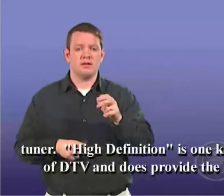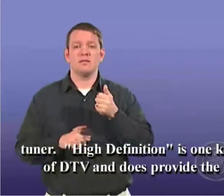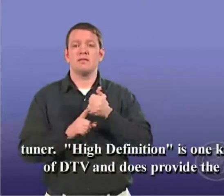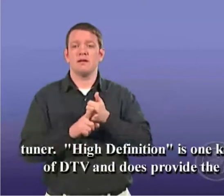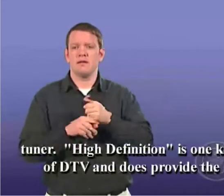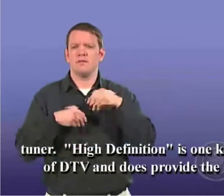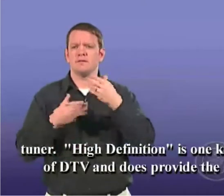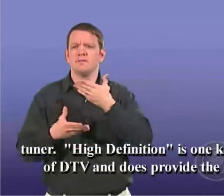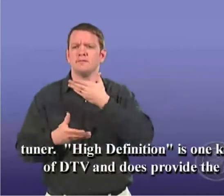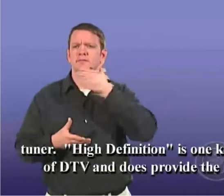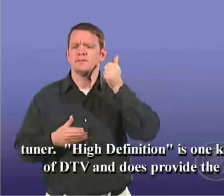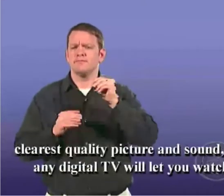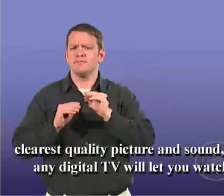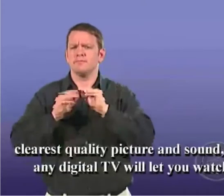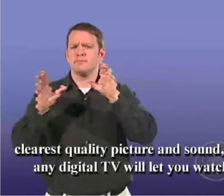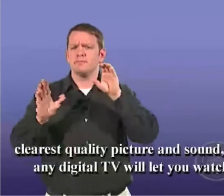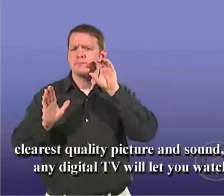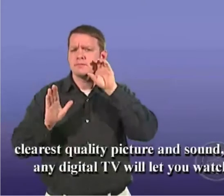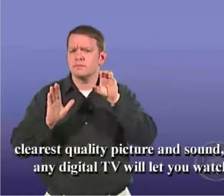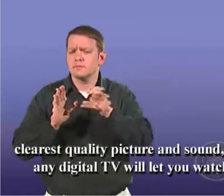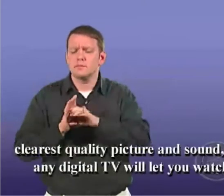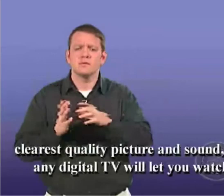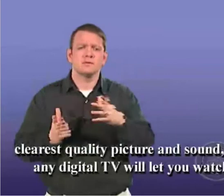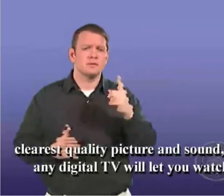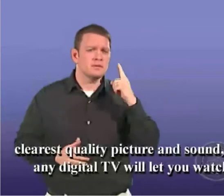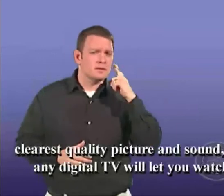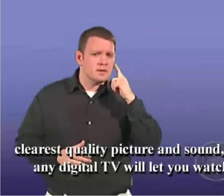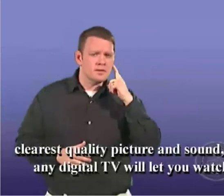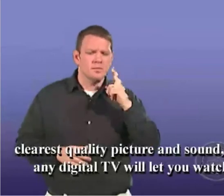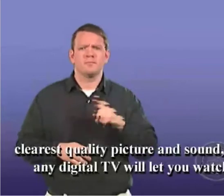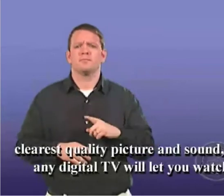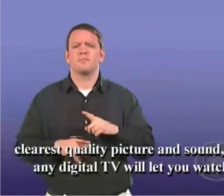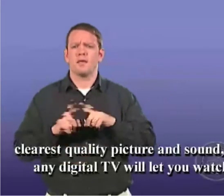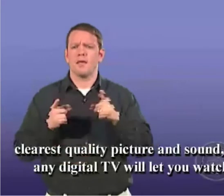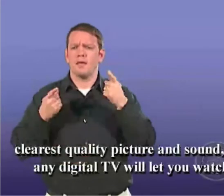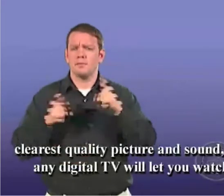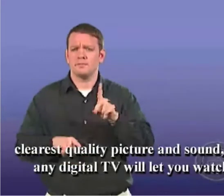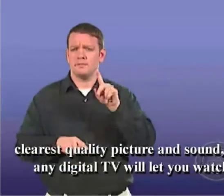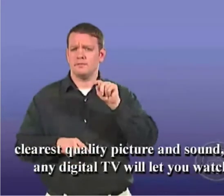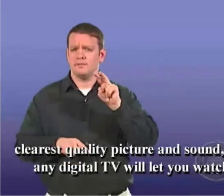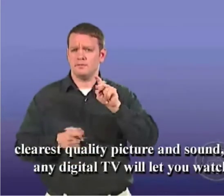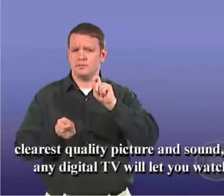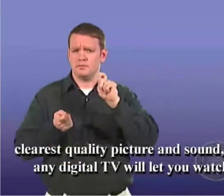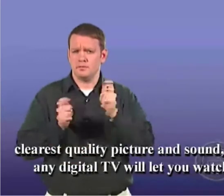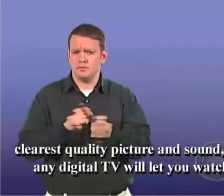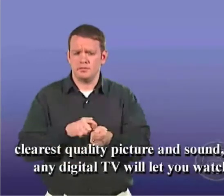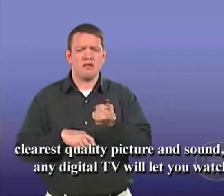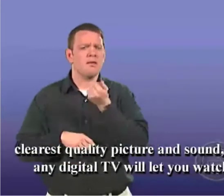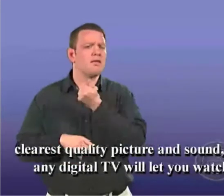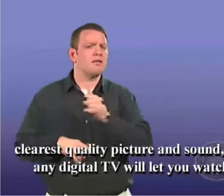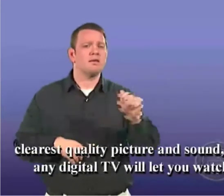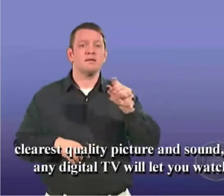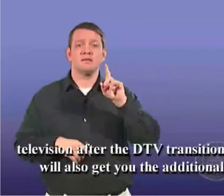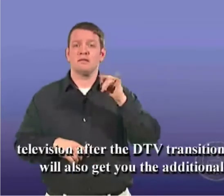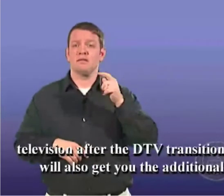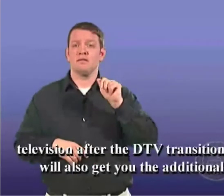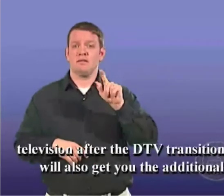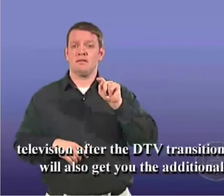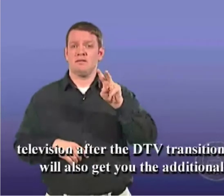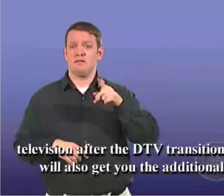and does provide the clearest quality picture and sound, but any digital TV will let you watch television after